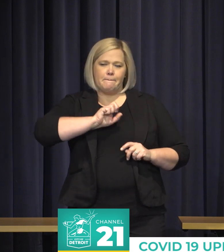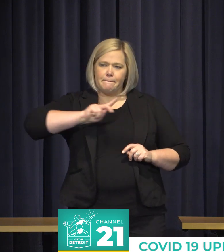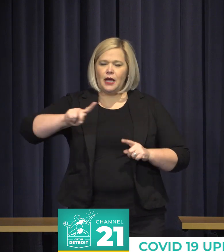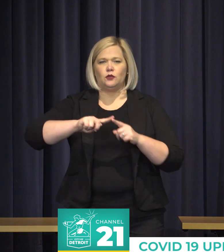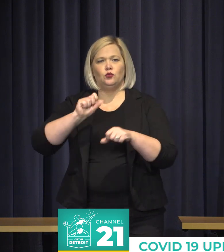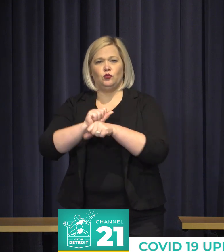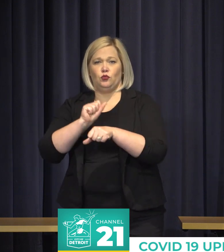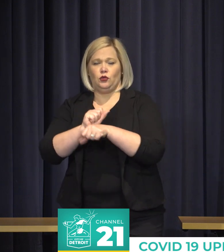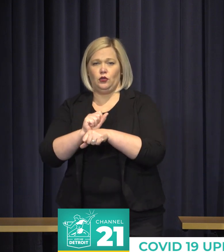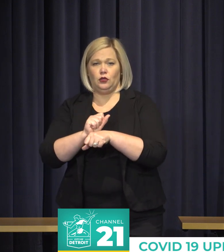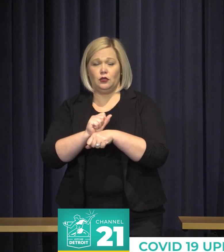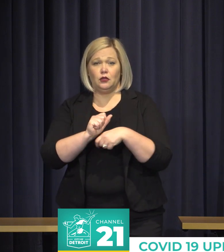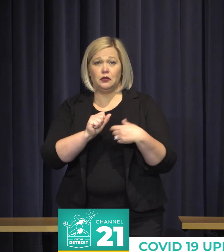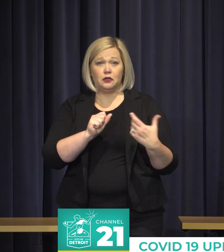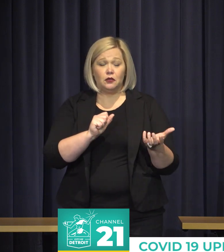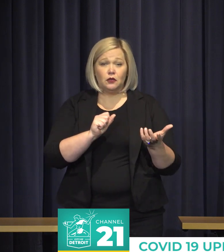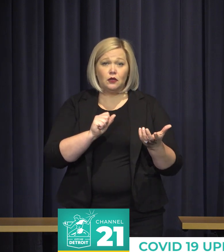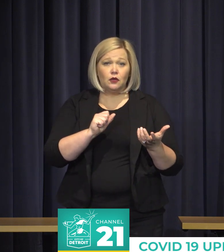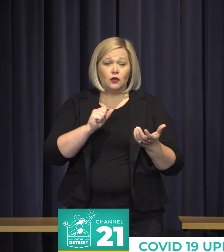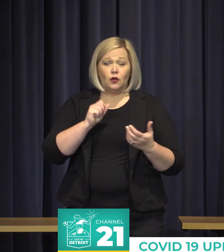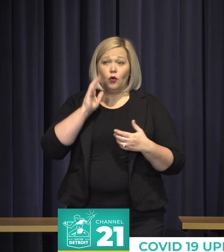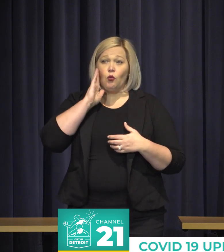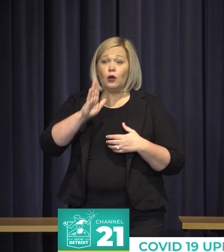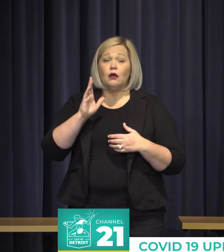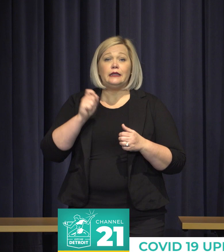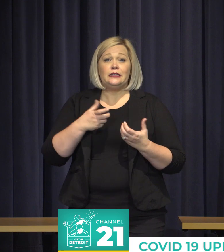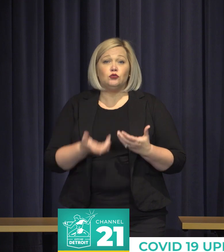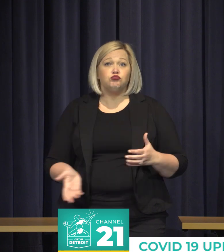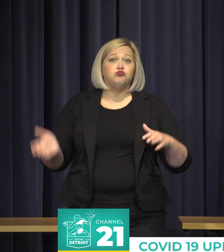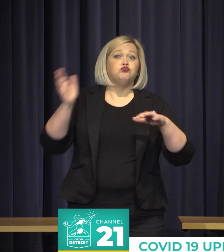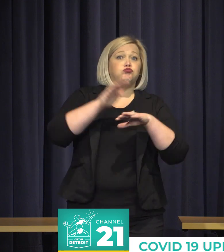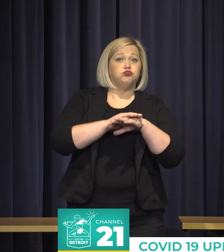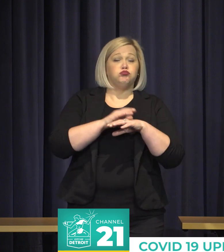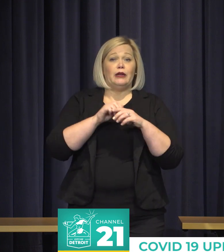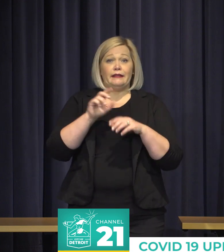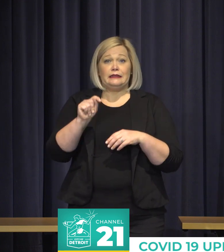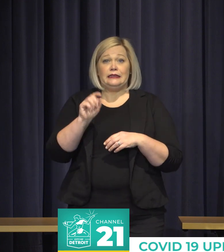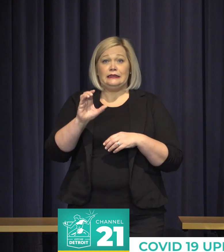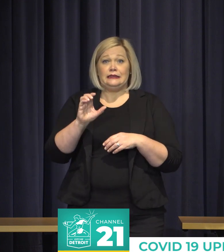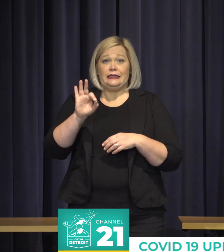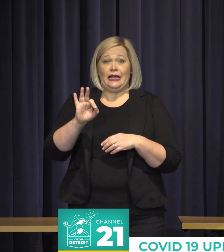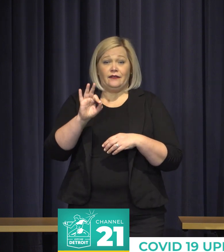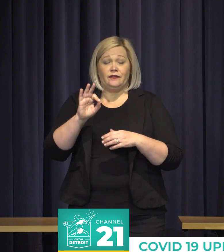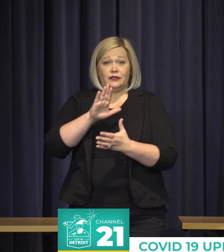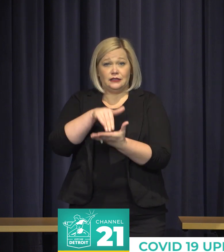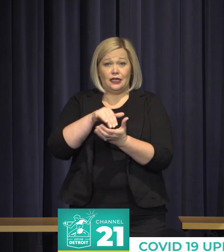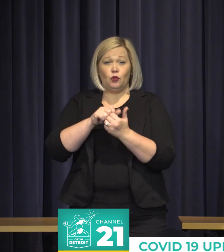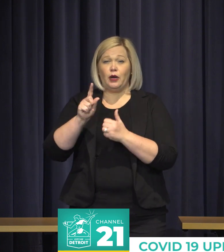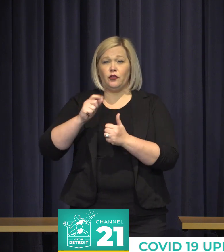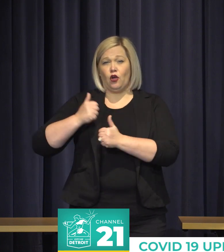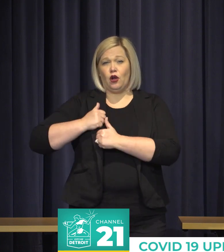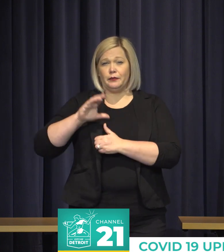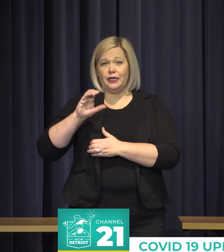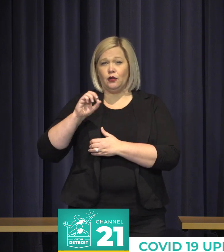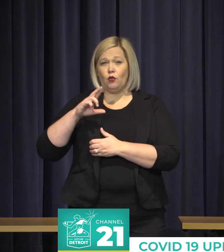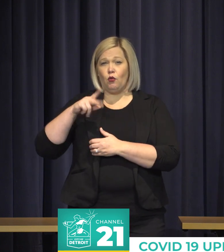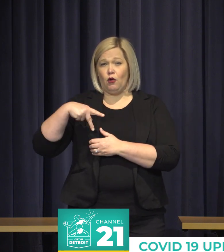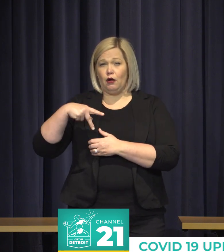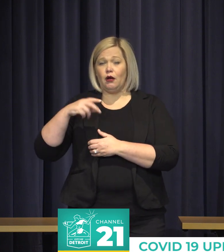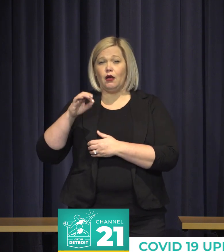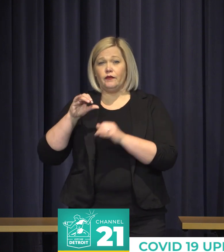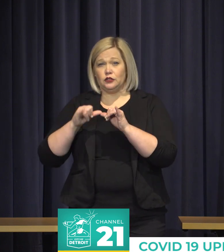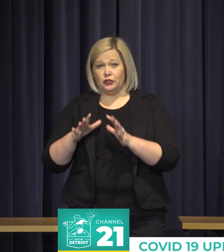work. I don't know whether we're going to need the surge capacity over at the TCF Center where the Army Corps of Engineers is building that